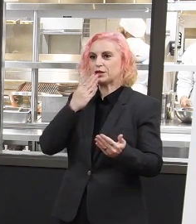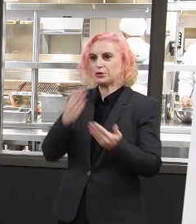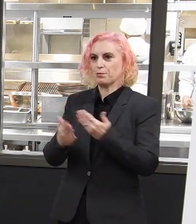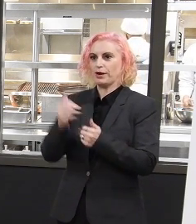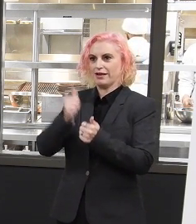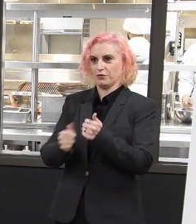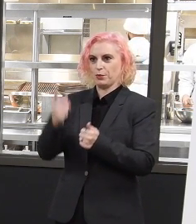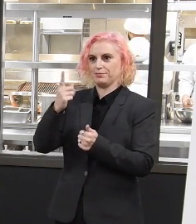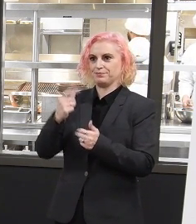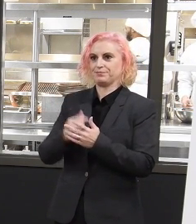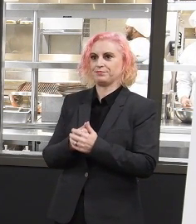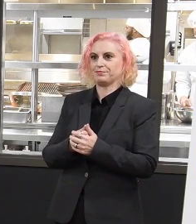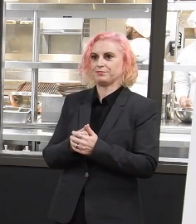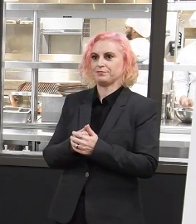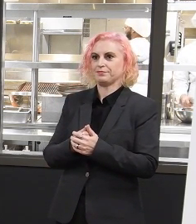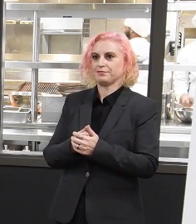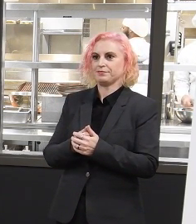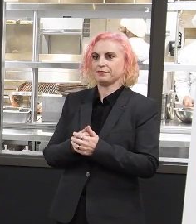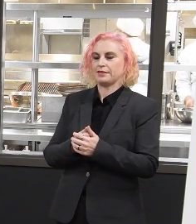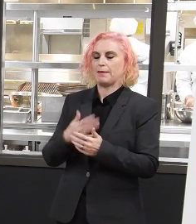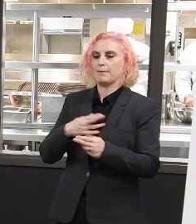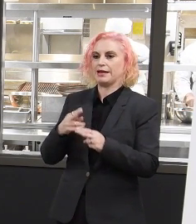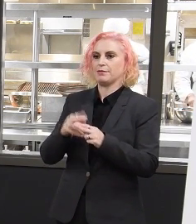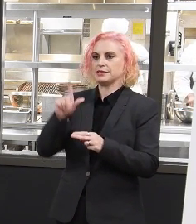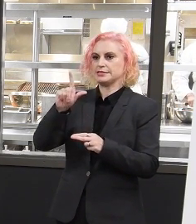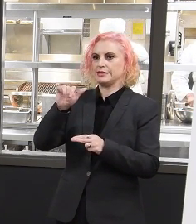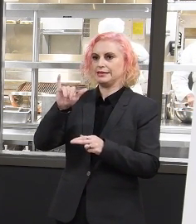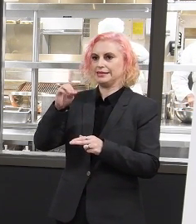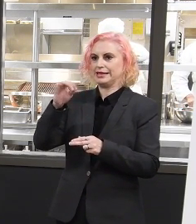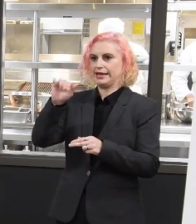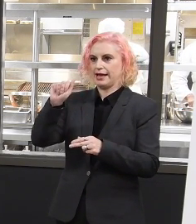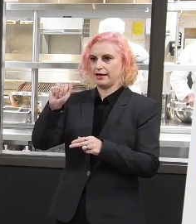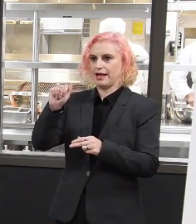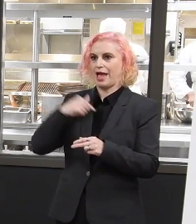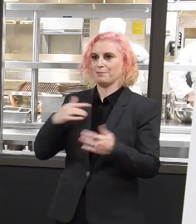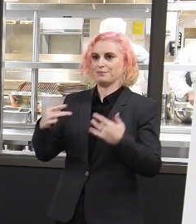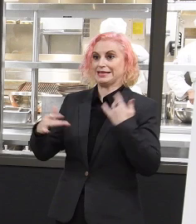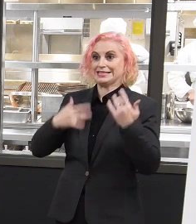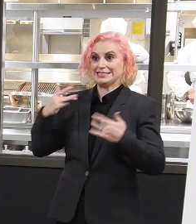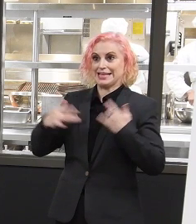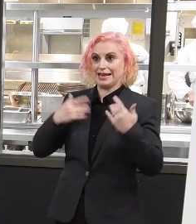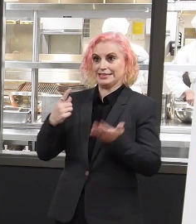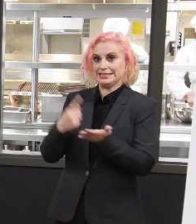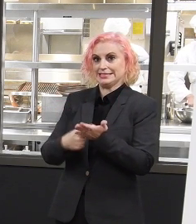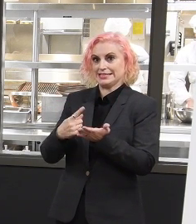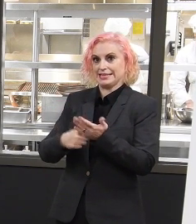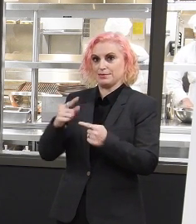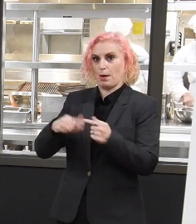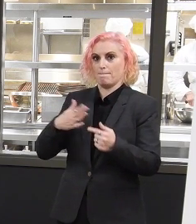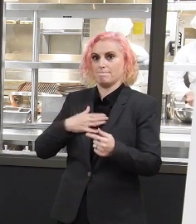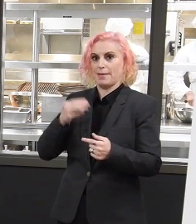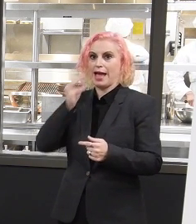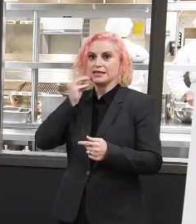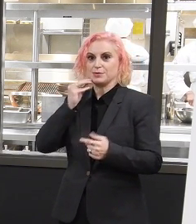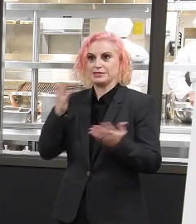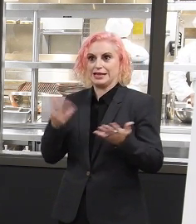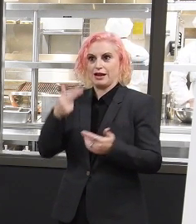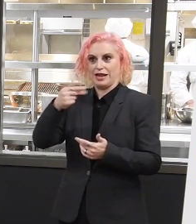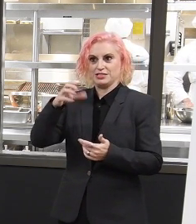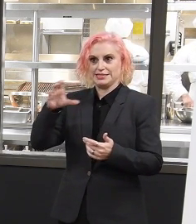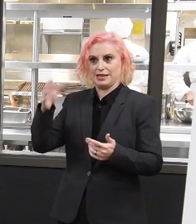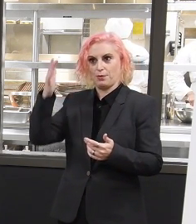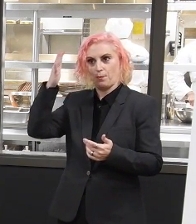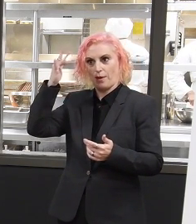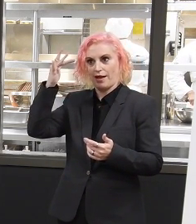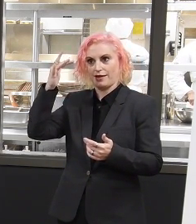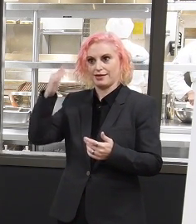Good morning, everyone. My name is Lydia, and I'm excited to talk about my experience at HCC because